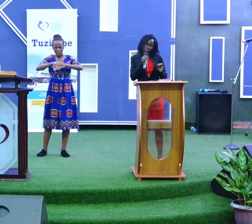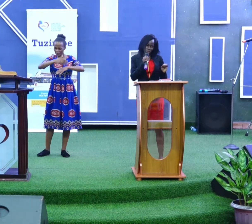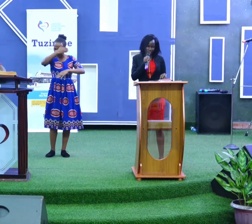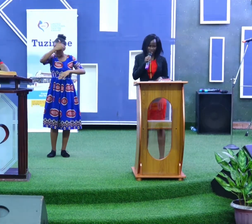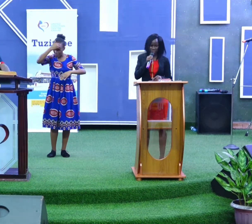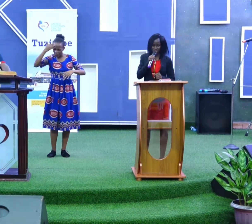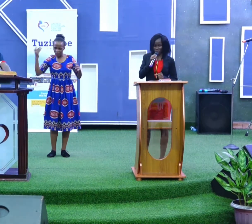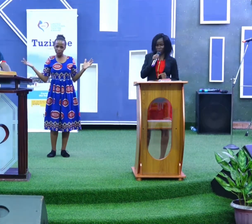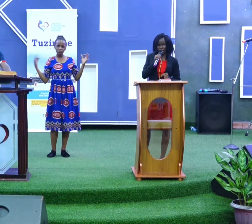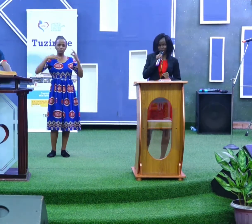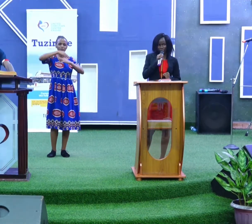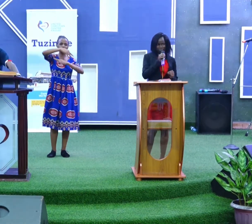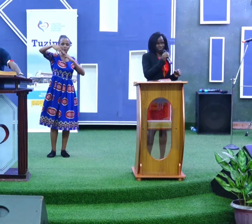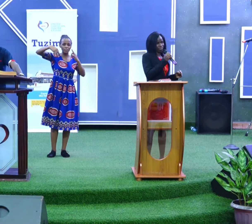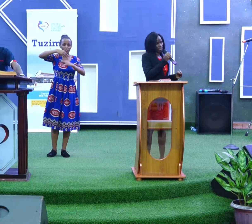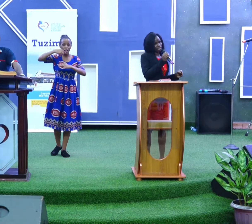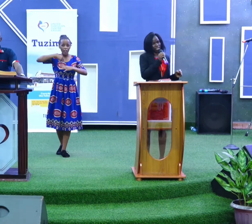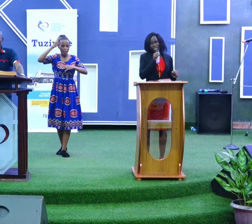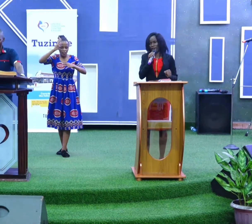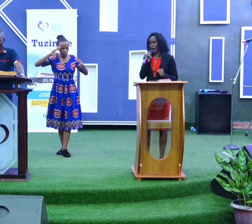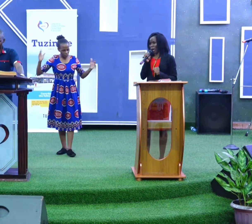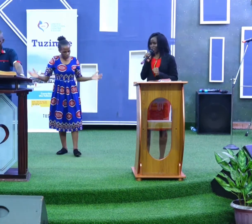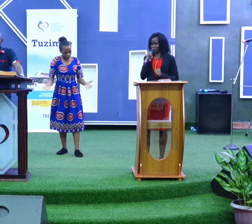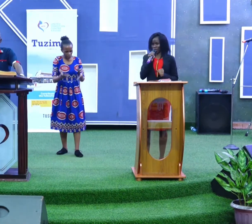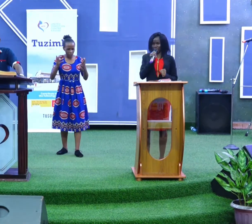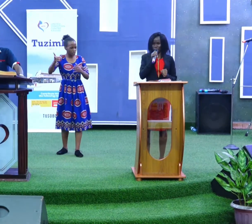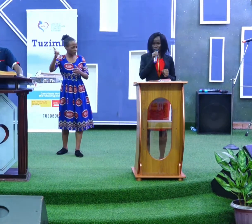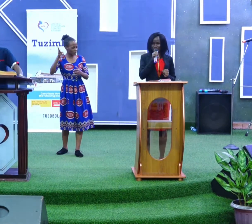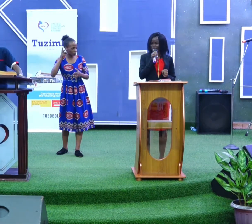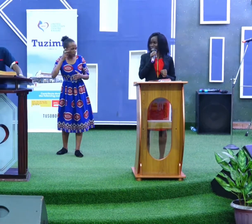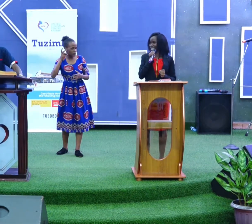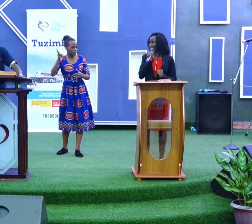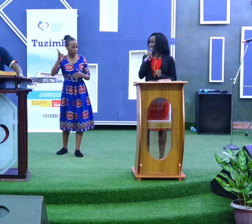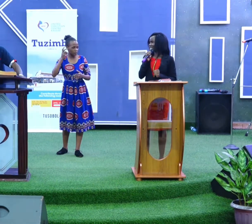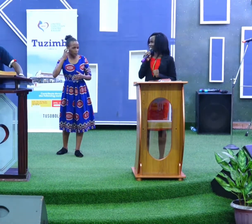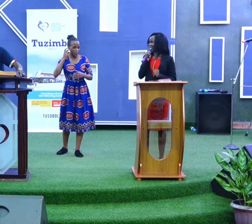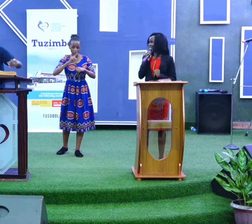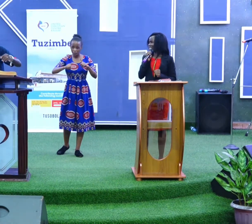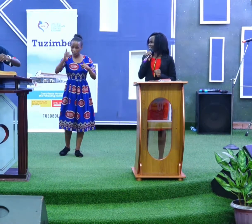called Don't Forsake Fellowshipping. I'll urge you to listen to